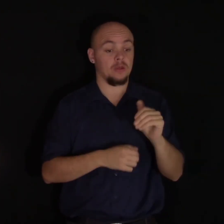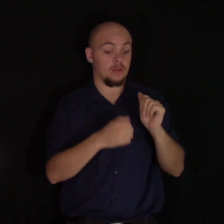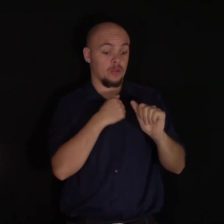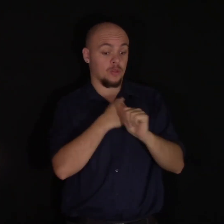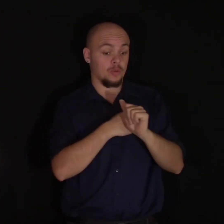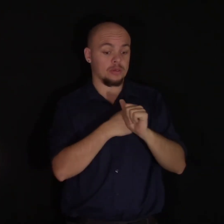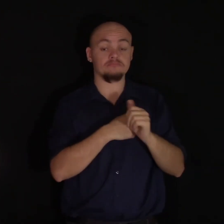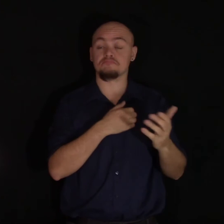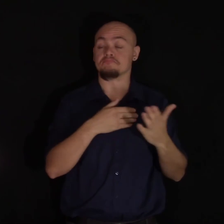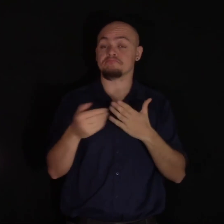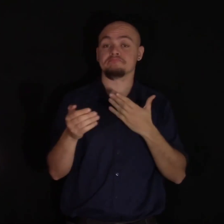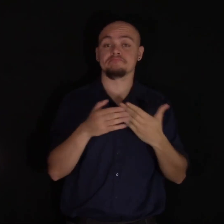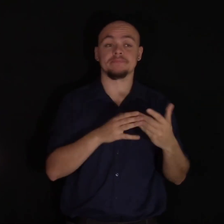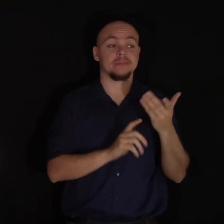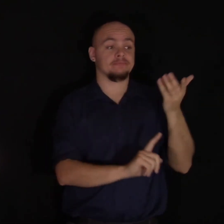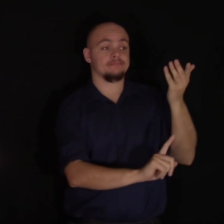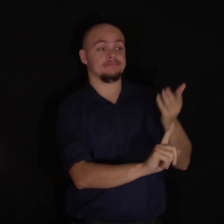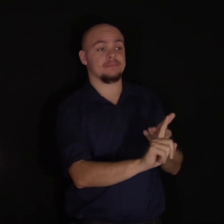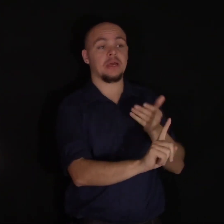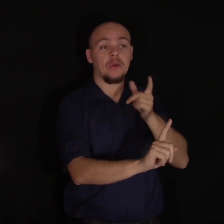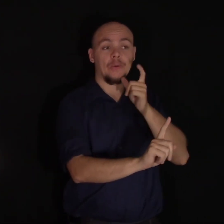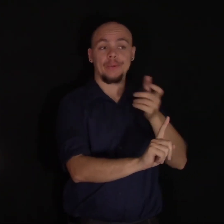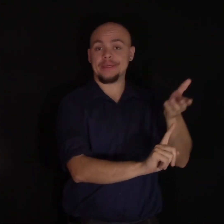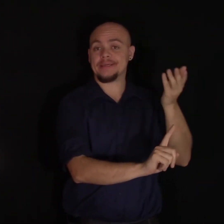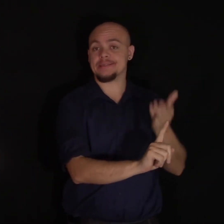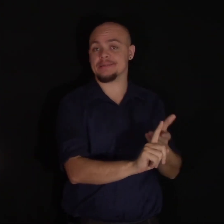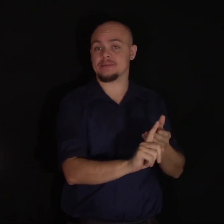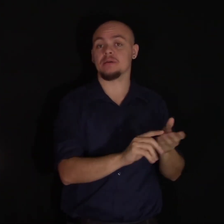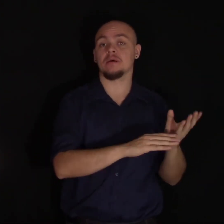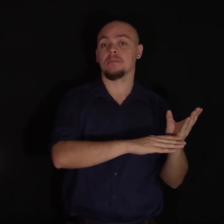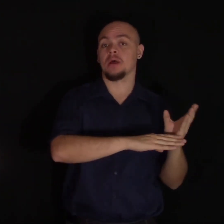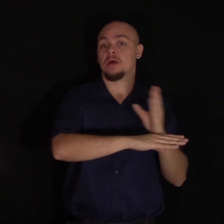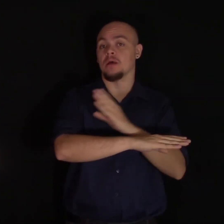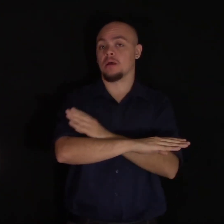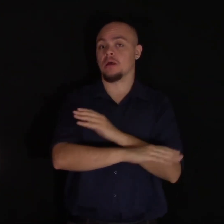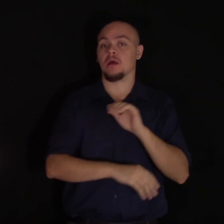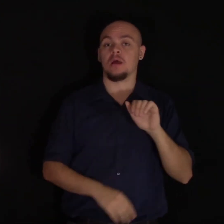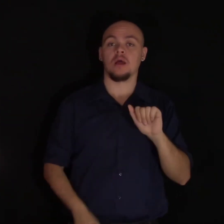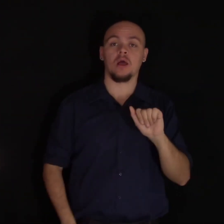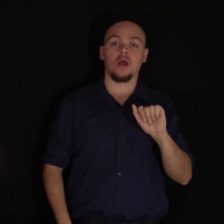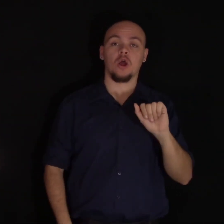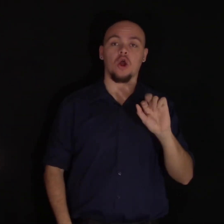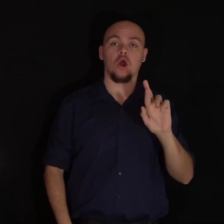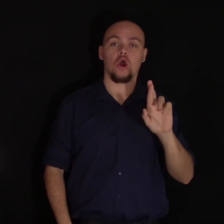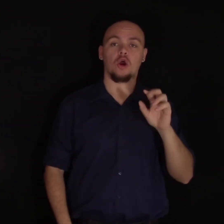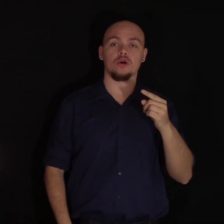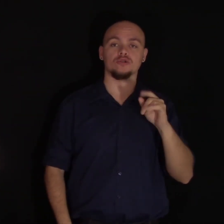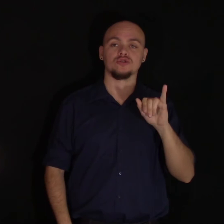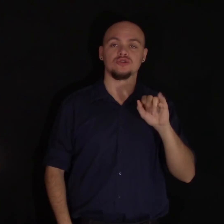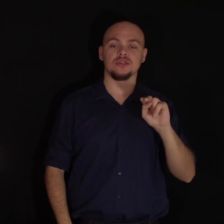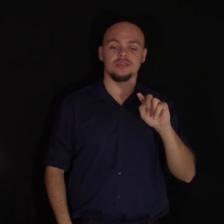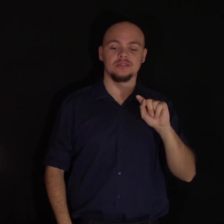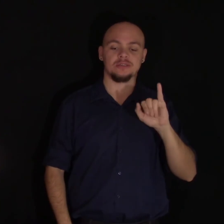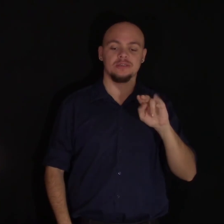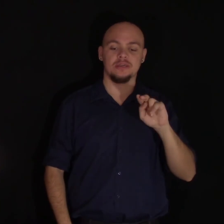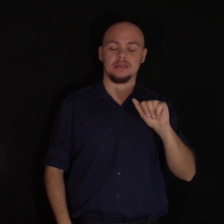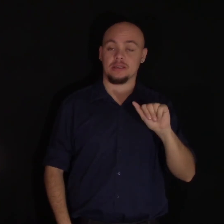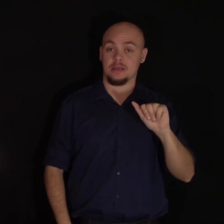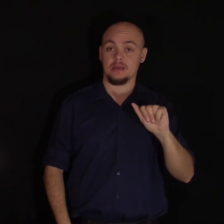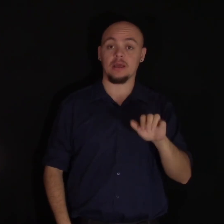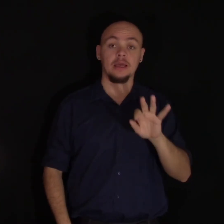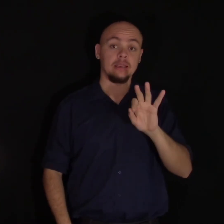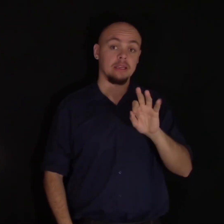authentic. At the opposite end of the spectrum is Argentina. Argentina is a country where 92% of the